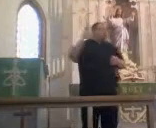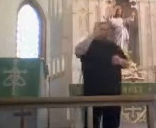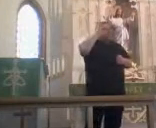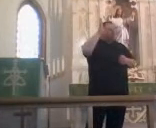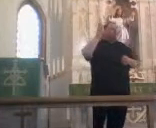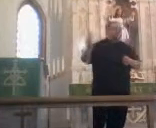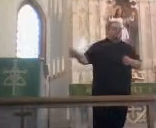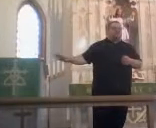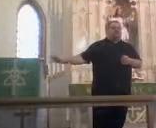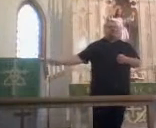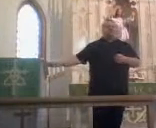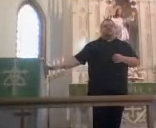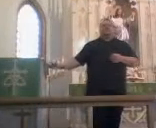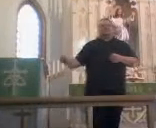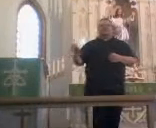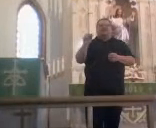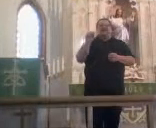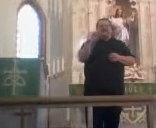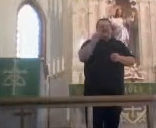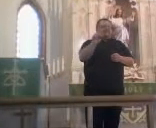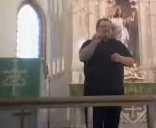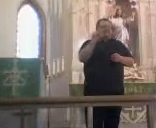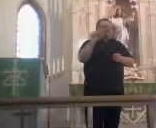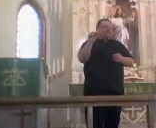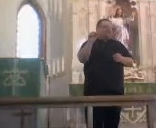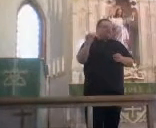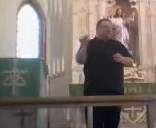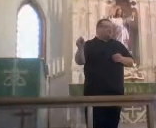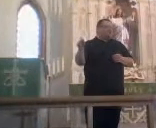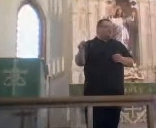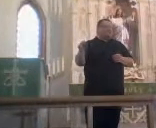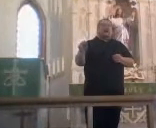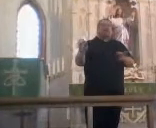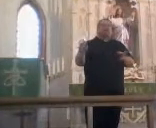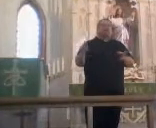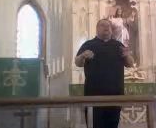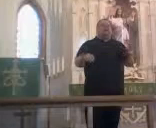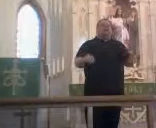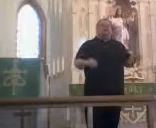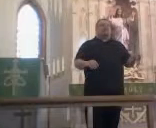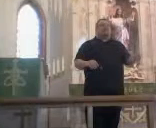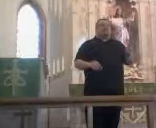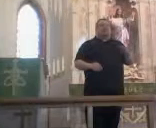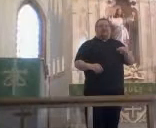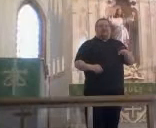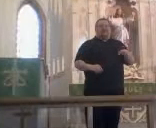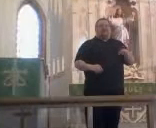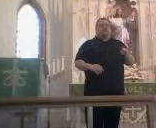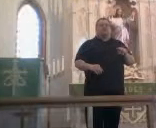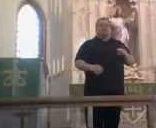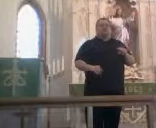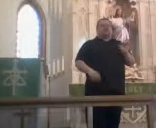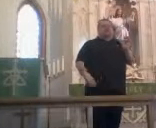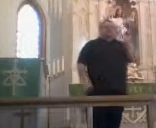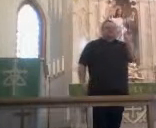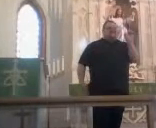to take note of, but what it says here is the angel of the Lord, not an angel of the Lord, but